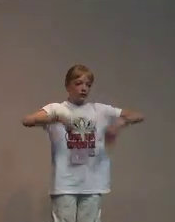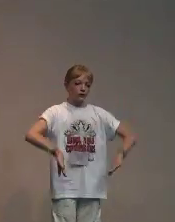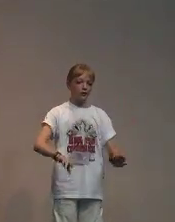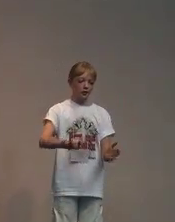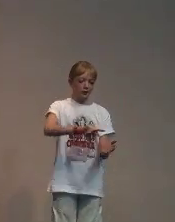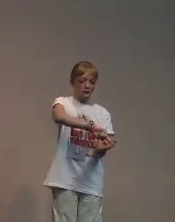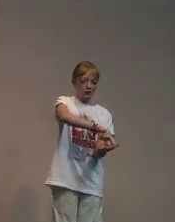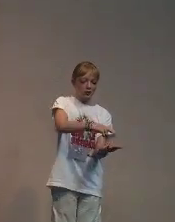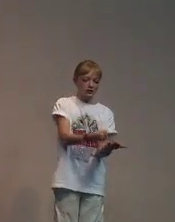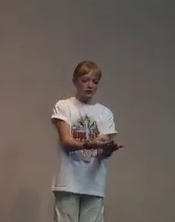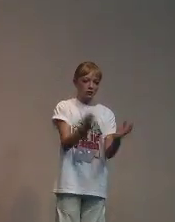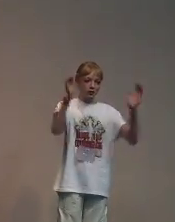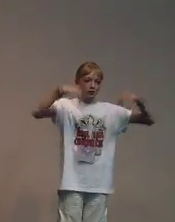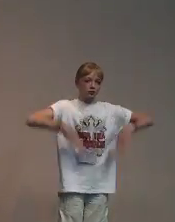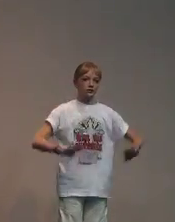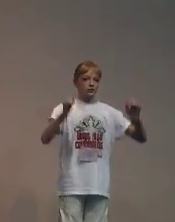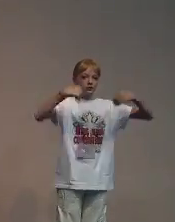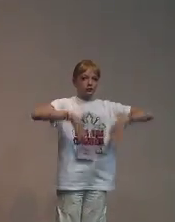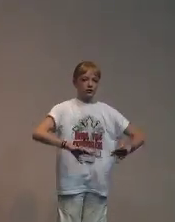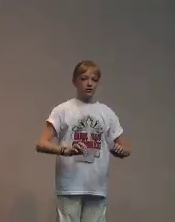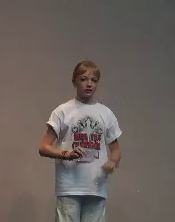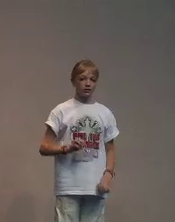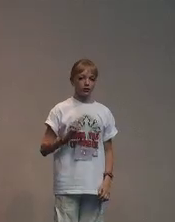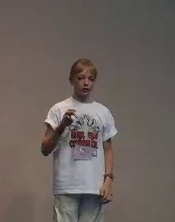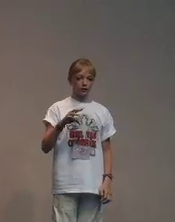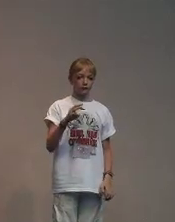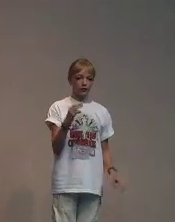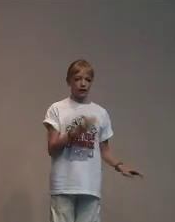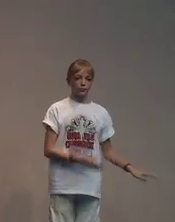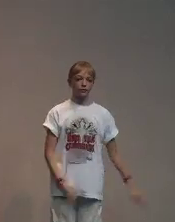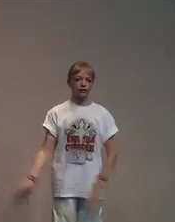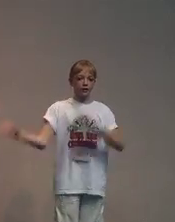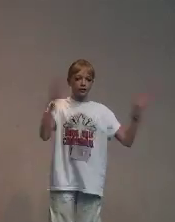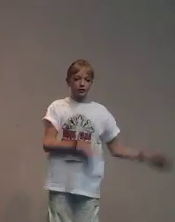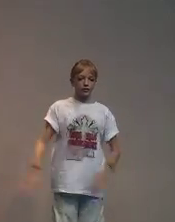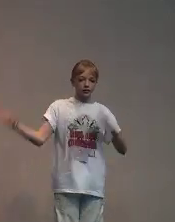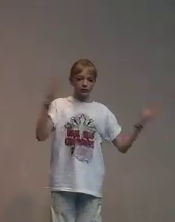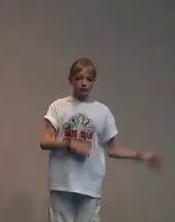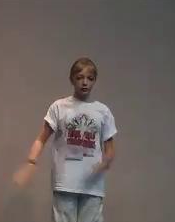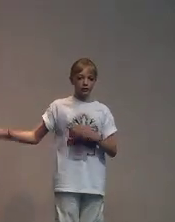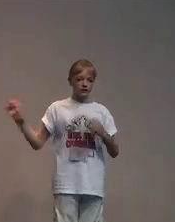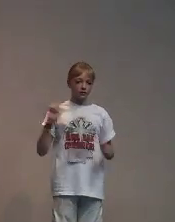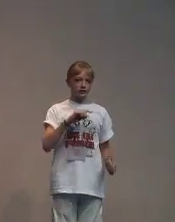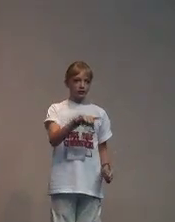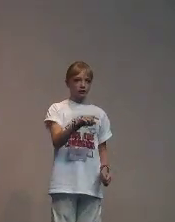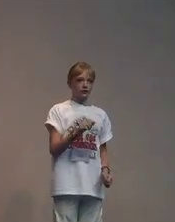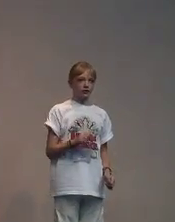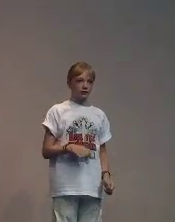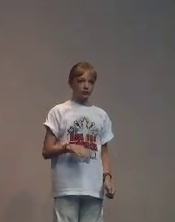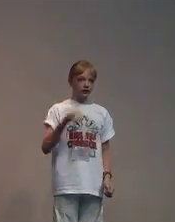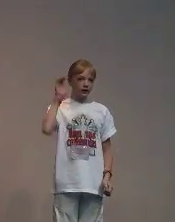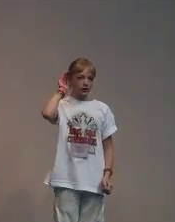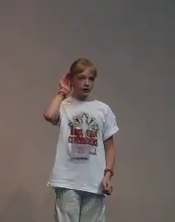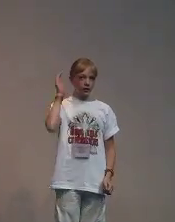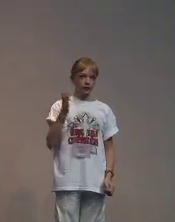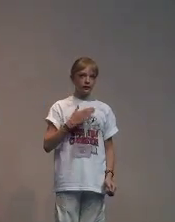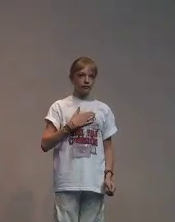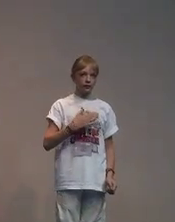Away tossed in the ocean The paper in the wind still you Hear me